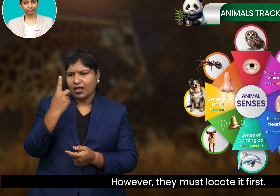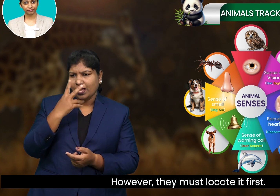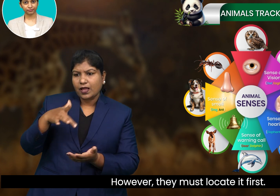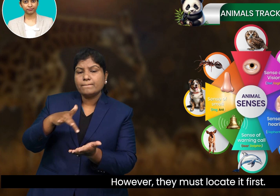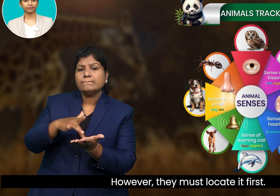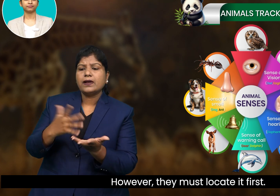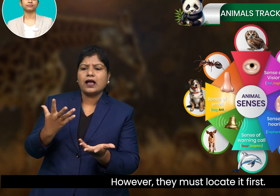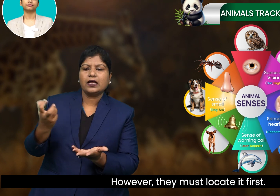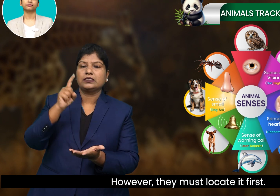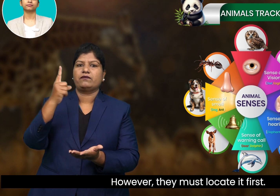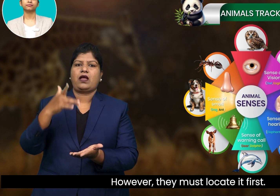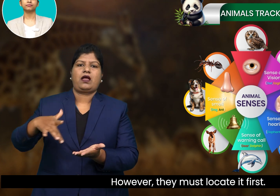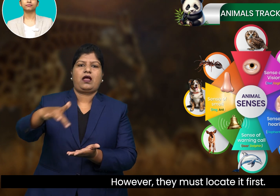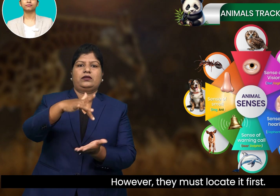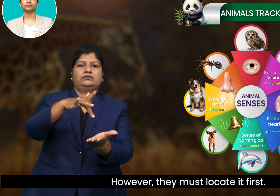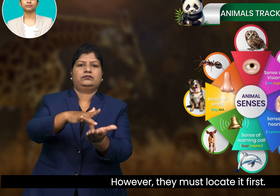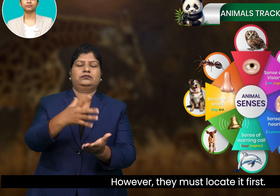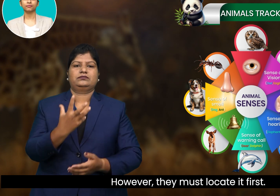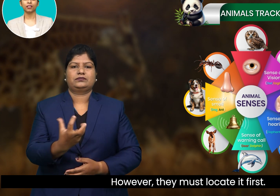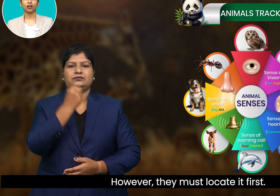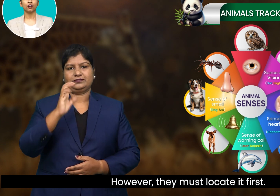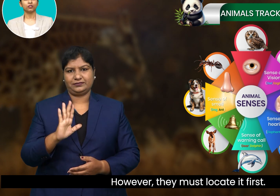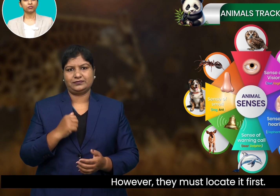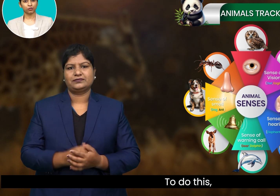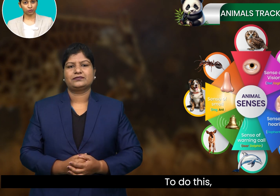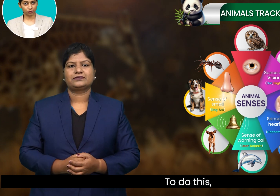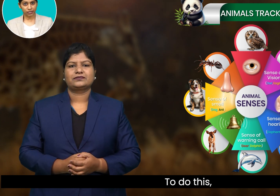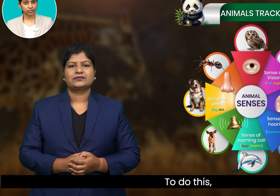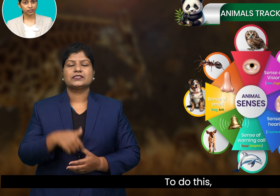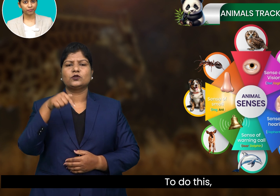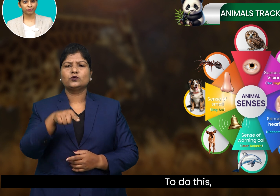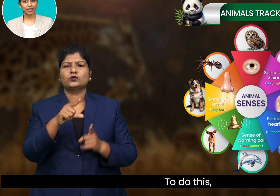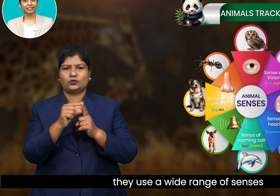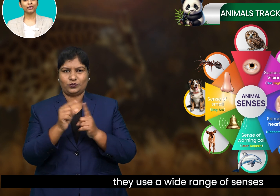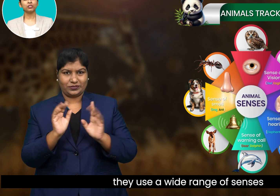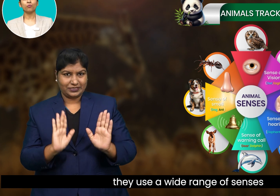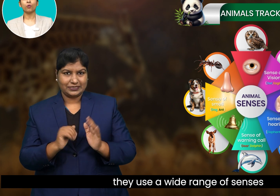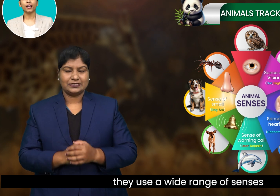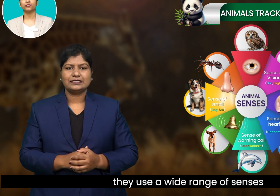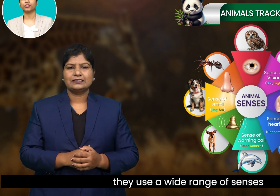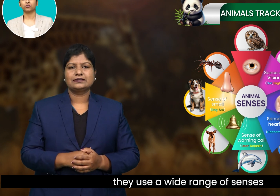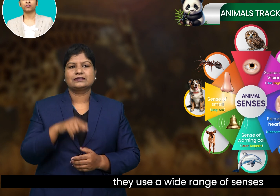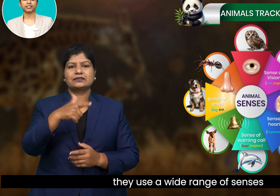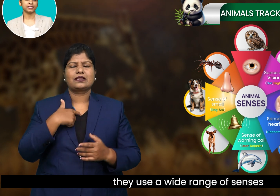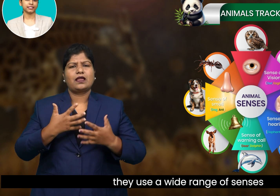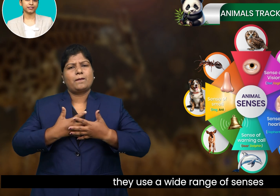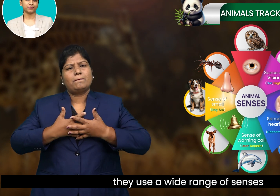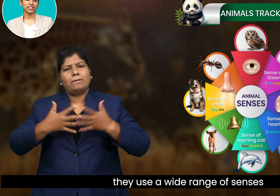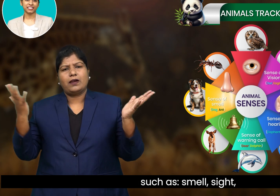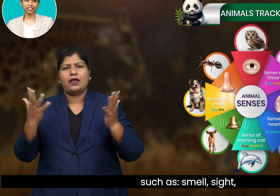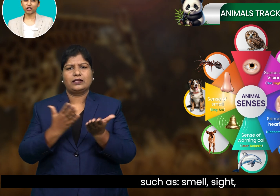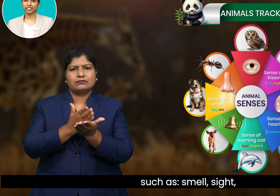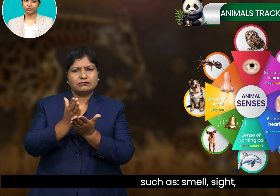To do this, They use a wide range of